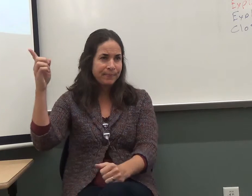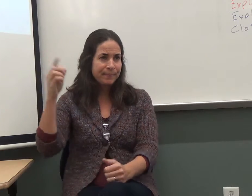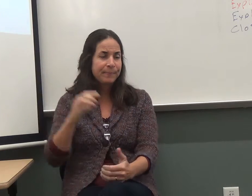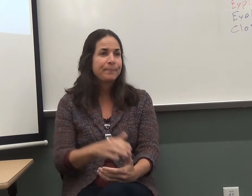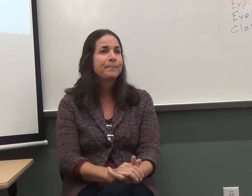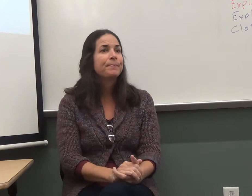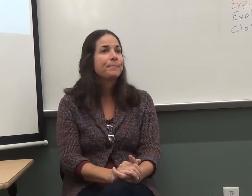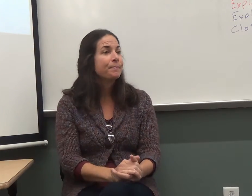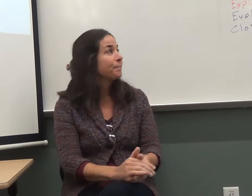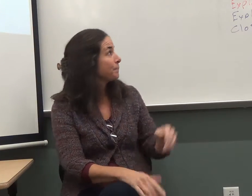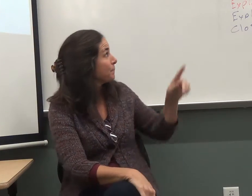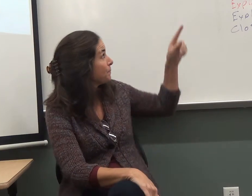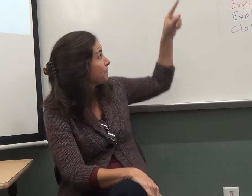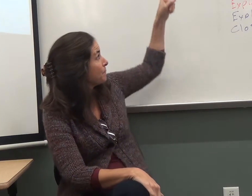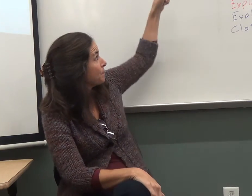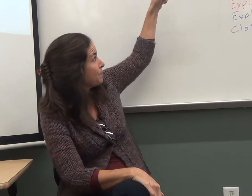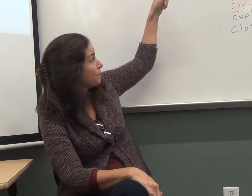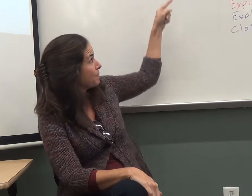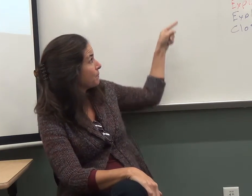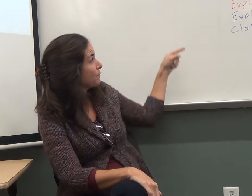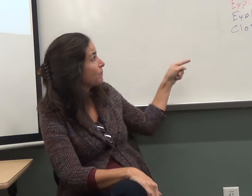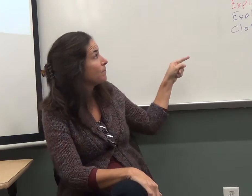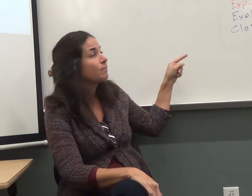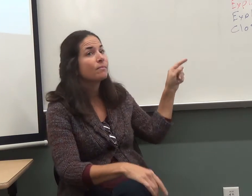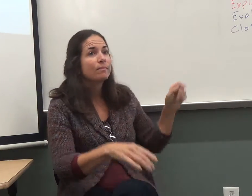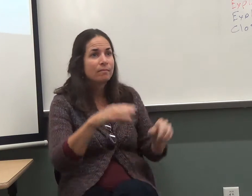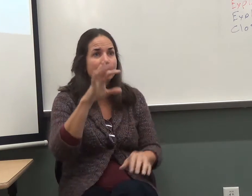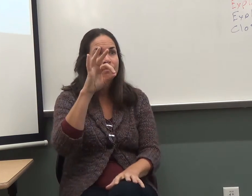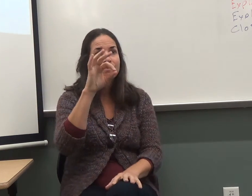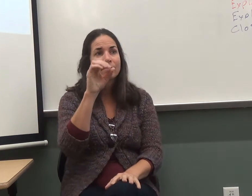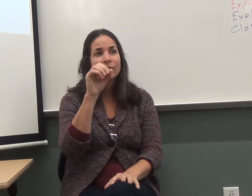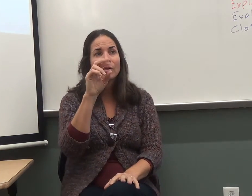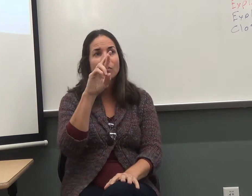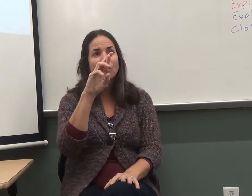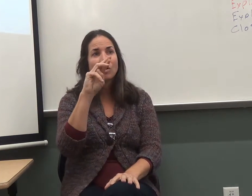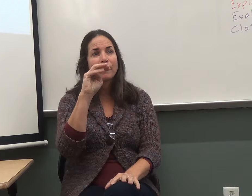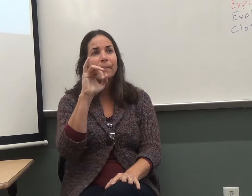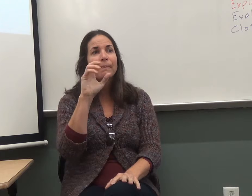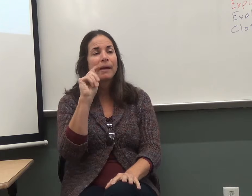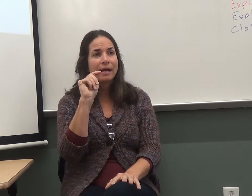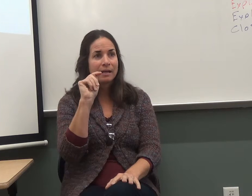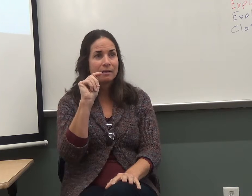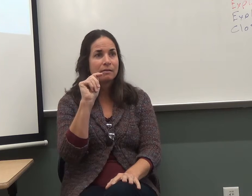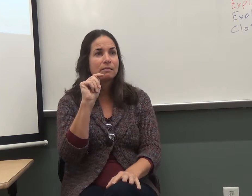and reverse it to do the process again. Got it. And add a closing sentence.